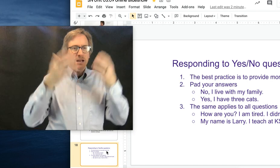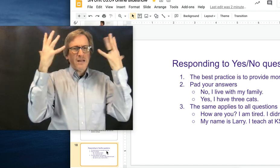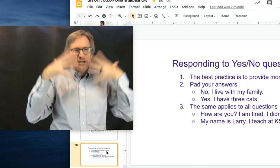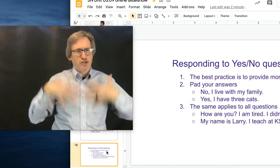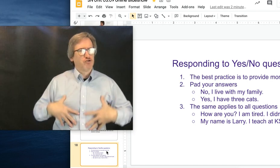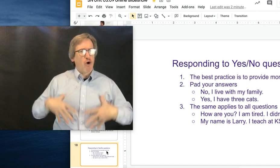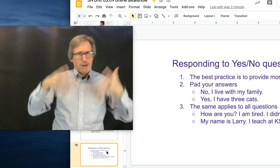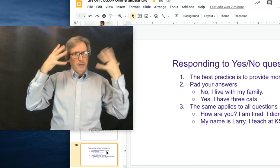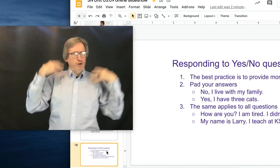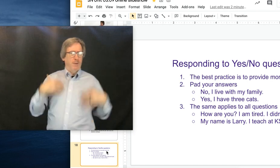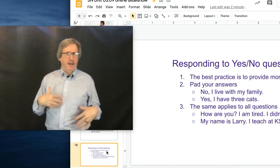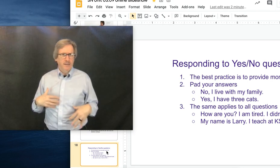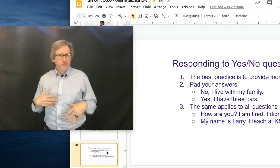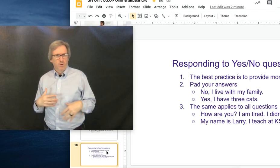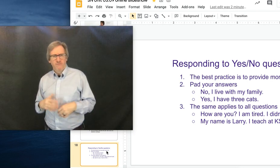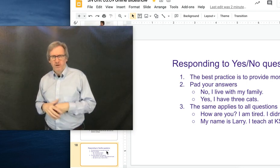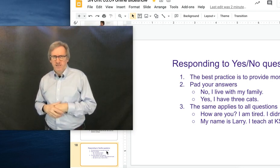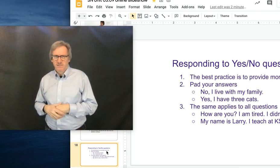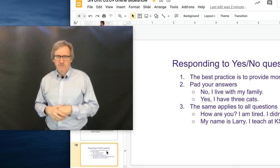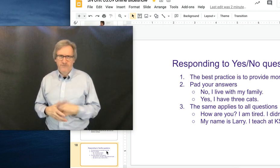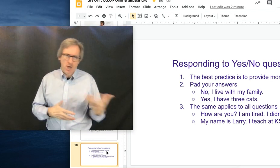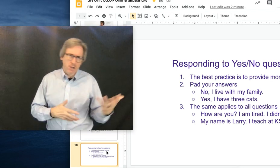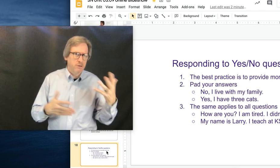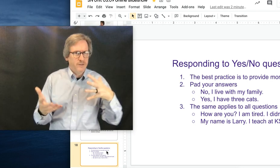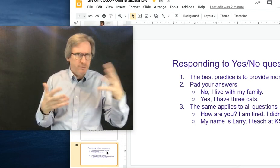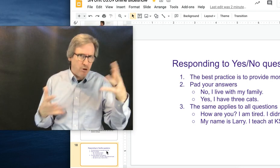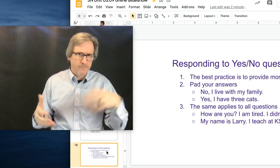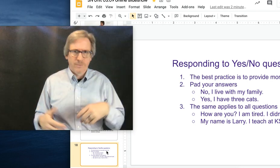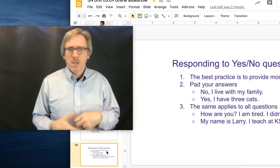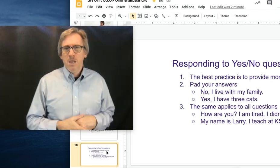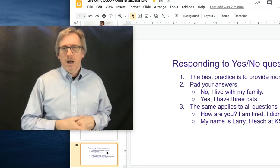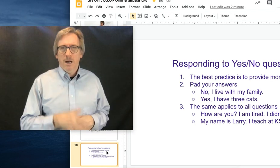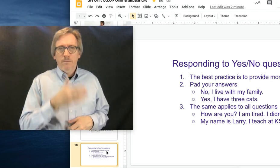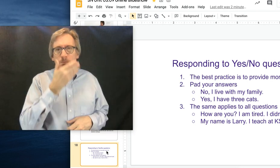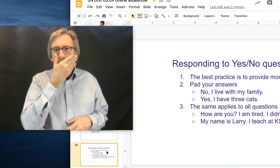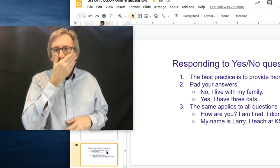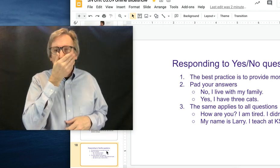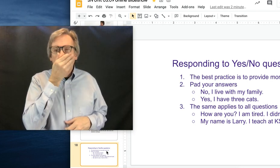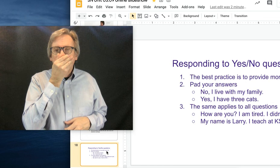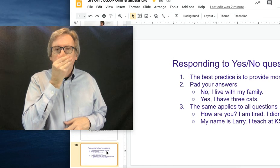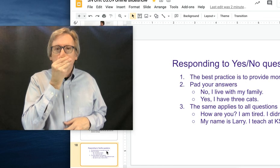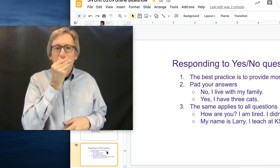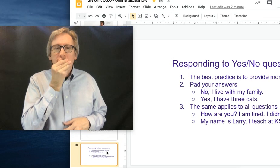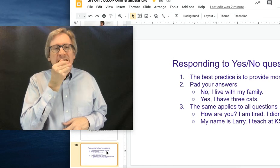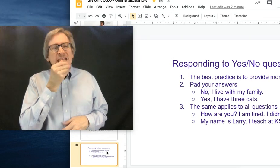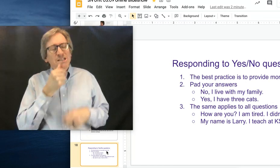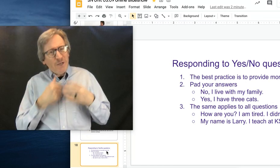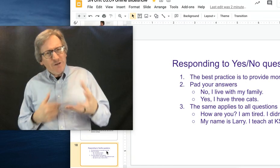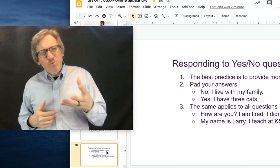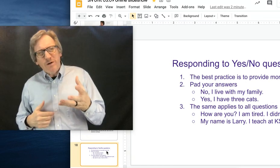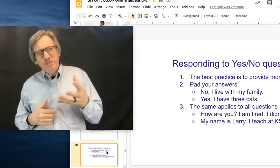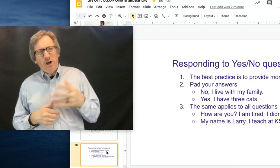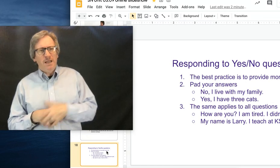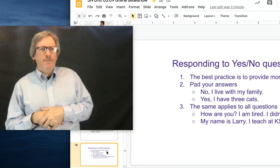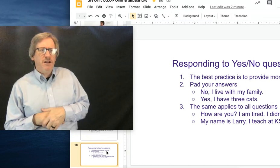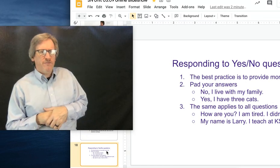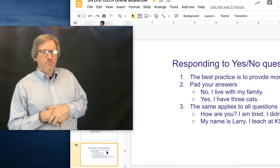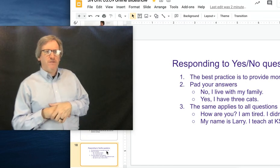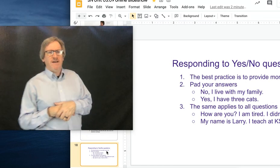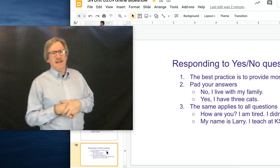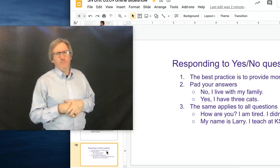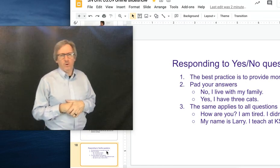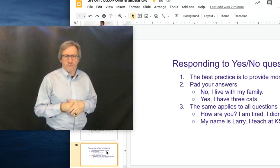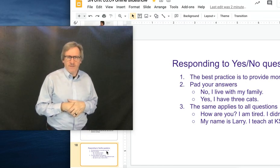And then, like, just draw it on your body, wherever it is. Give the color and then draw. Um, so here's what I was talking about